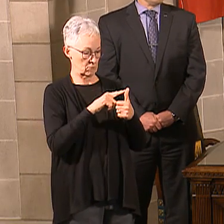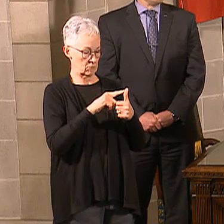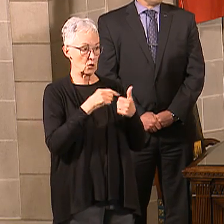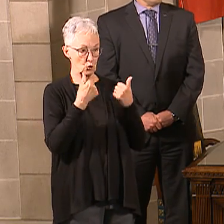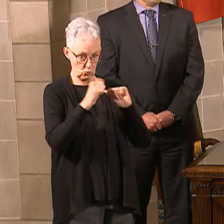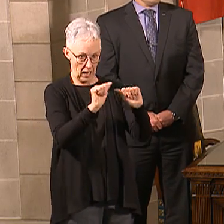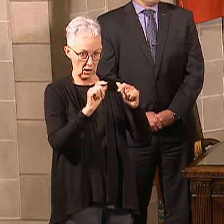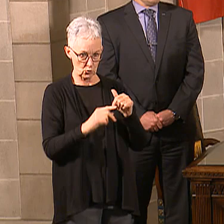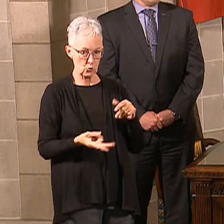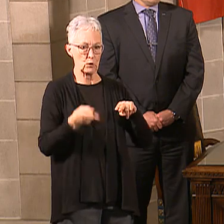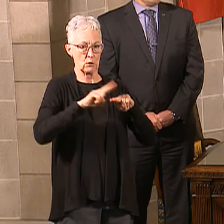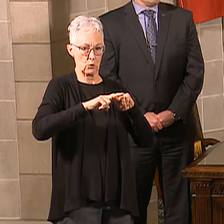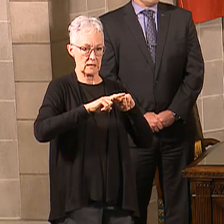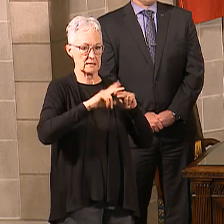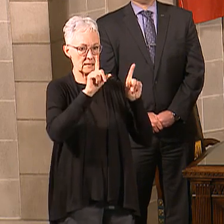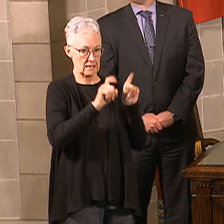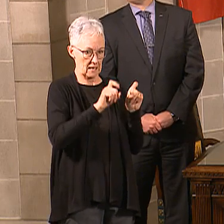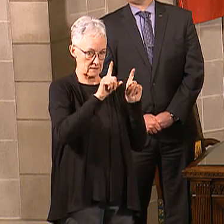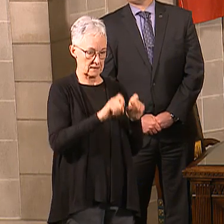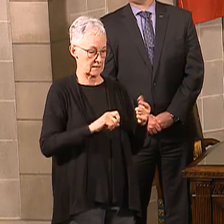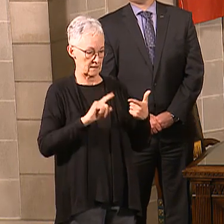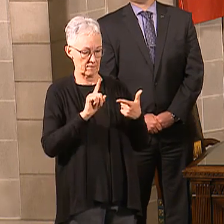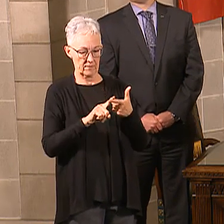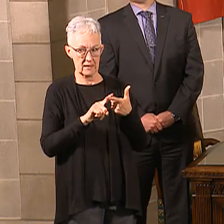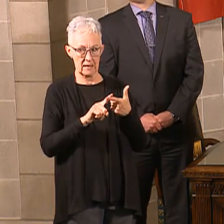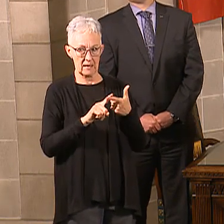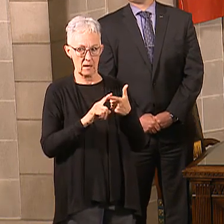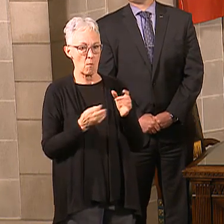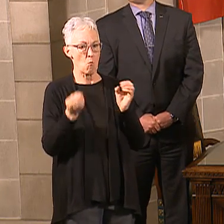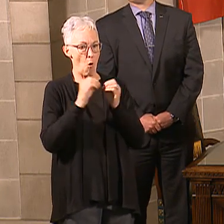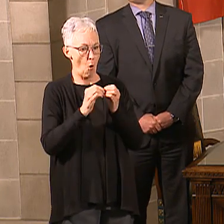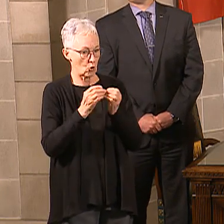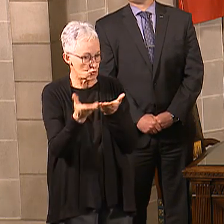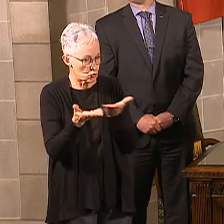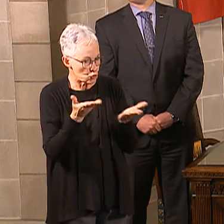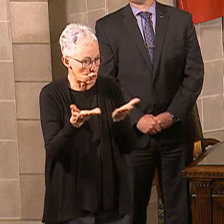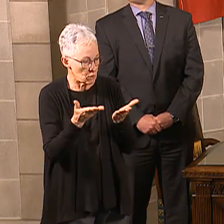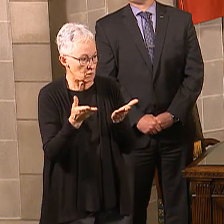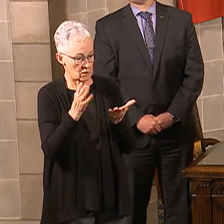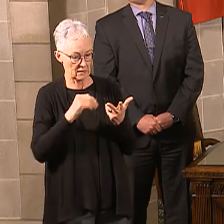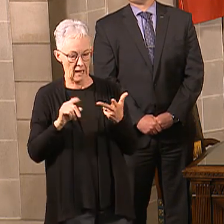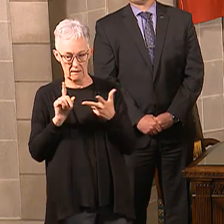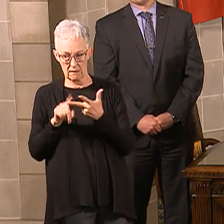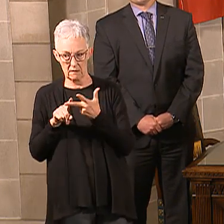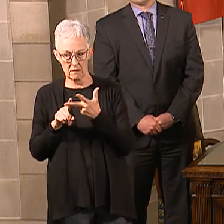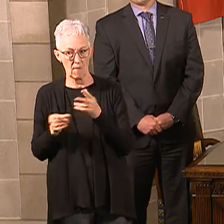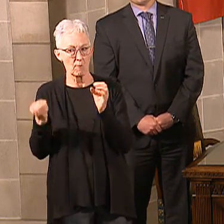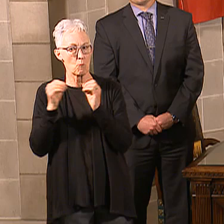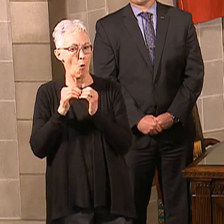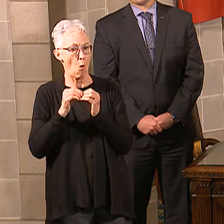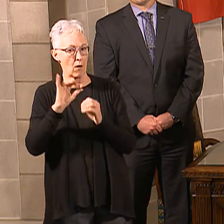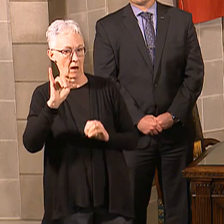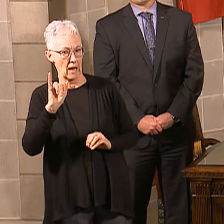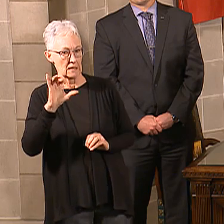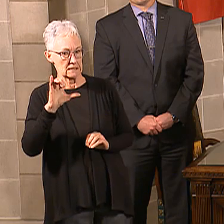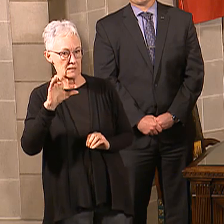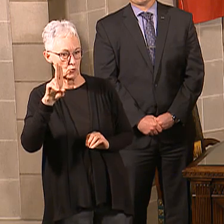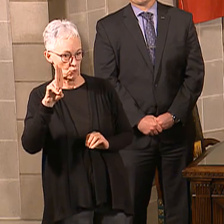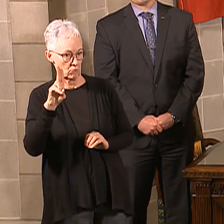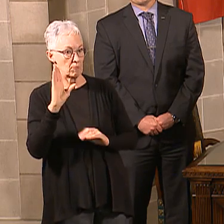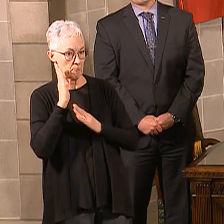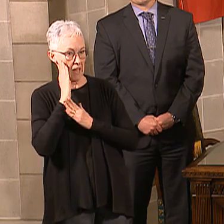hospital beds to be able, and ICU beds specifically, to be able to handle an influx of people coming in that need that critical